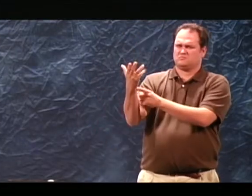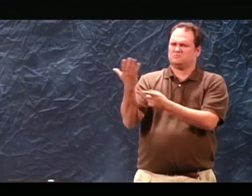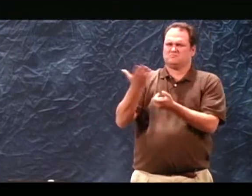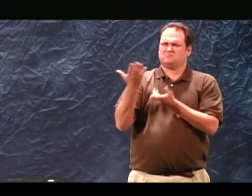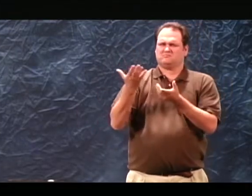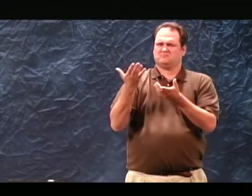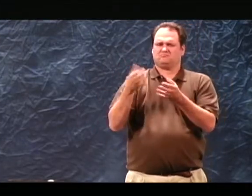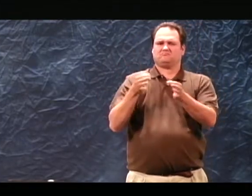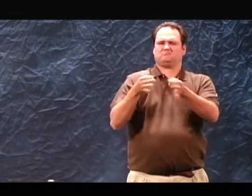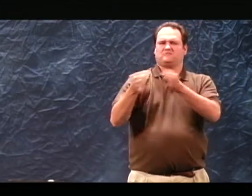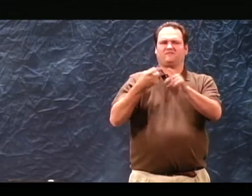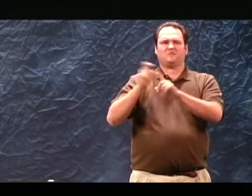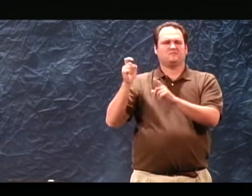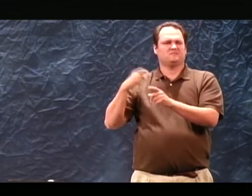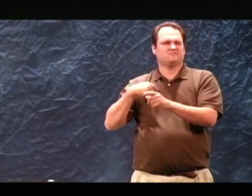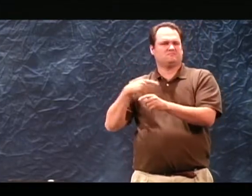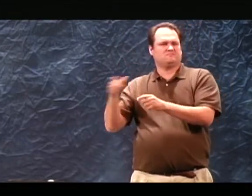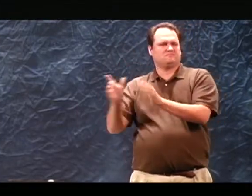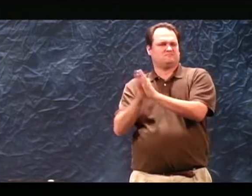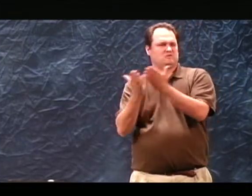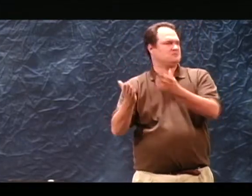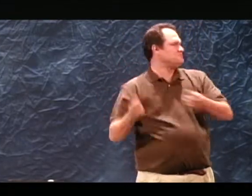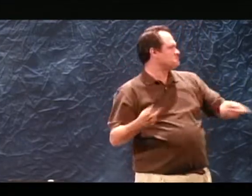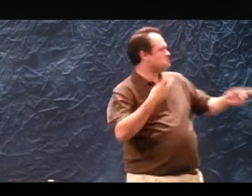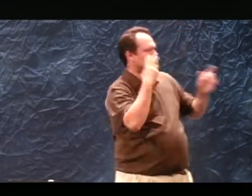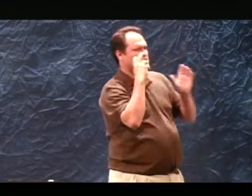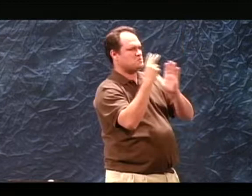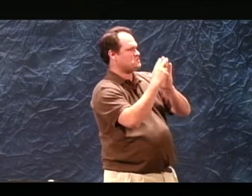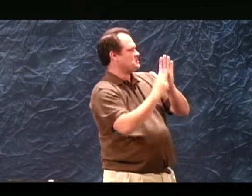let's begin by defining the church